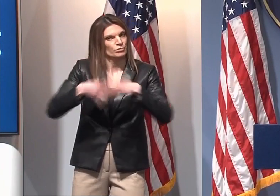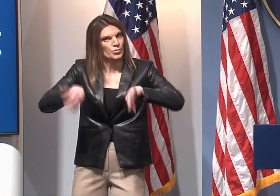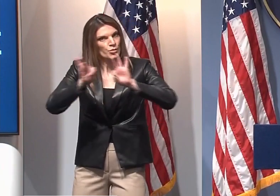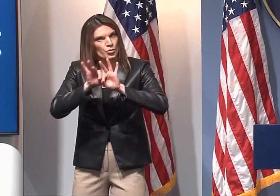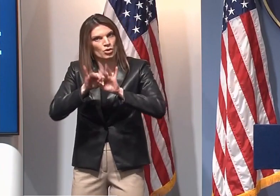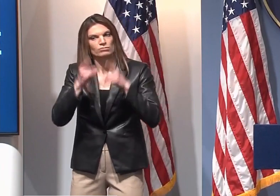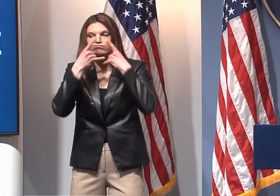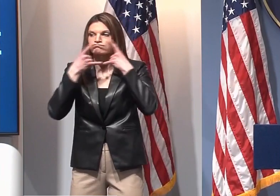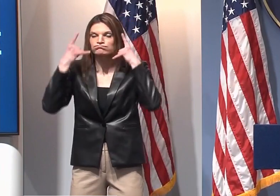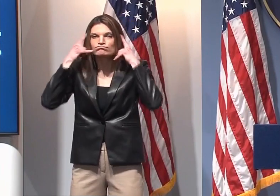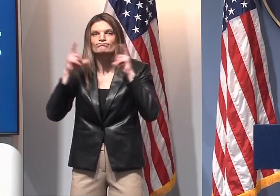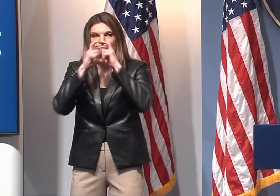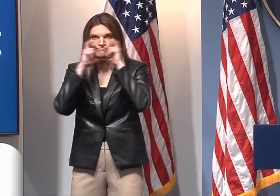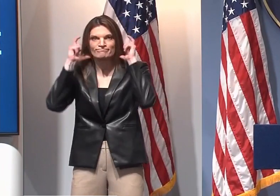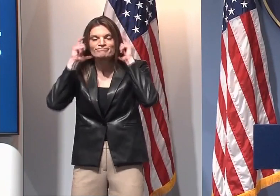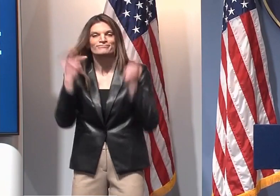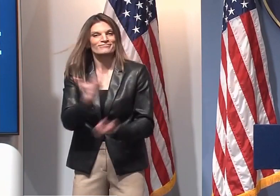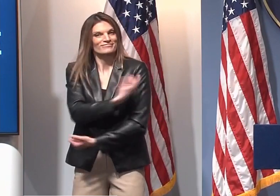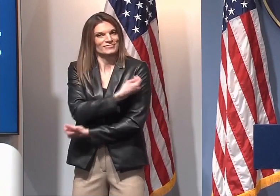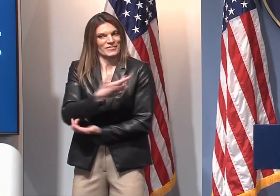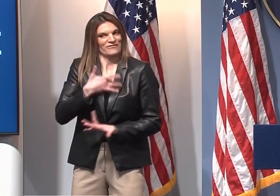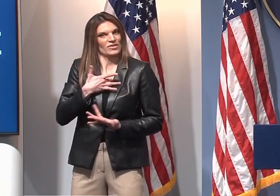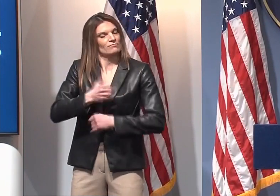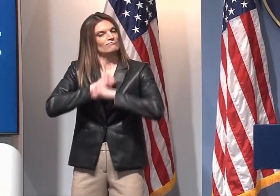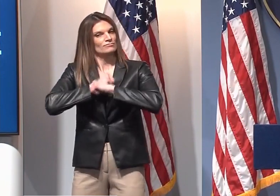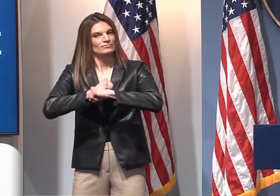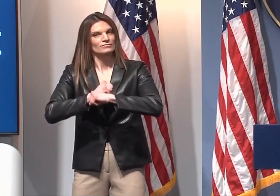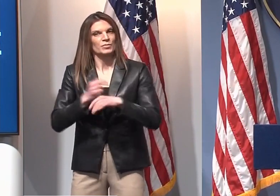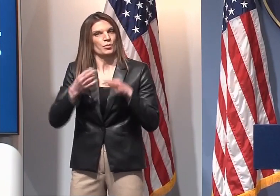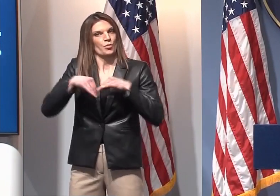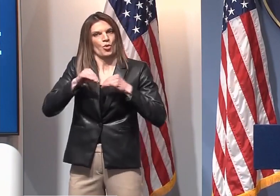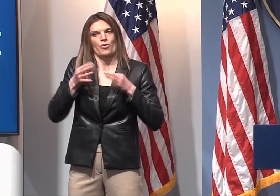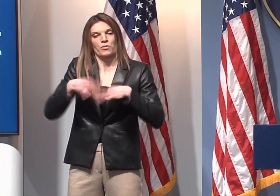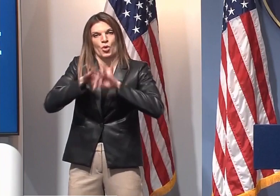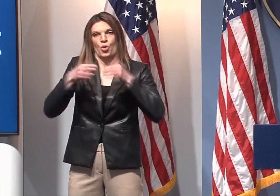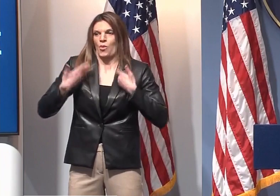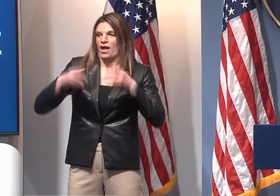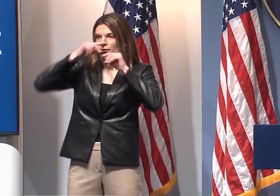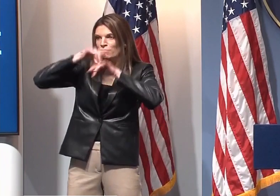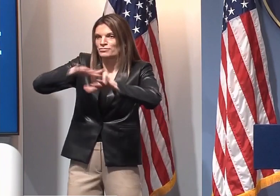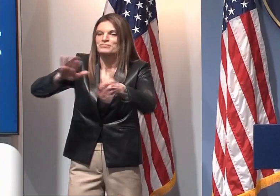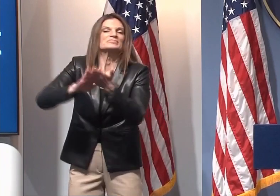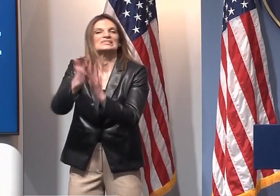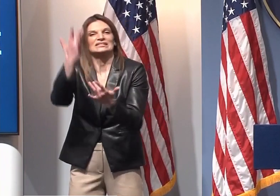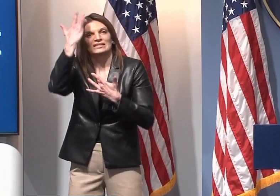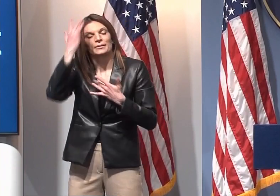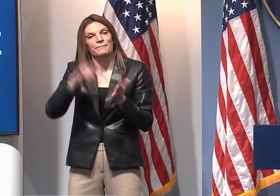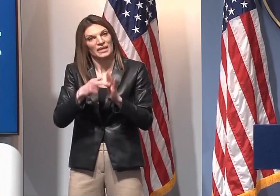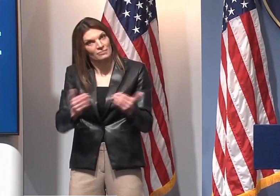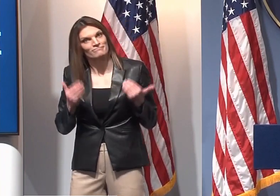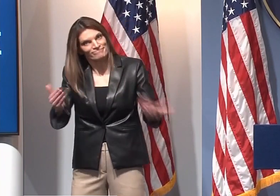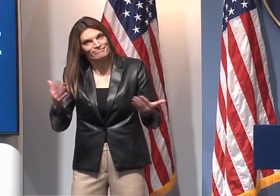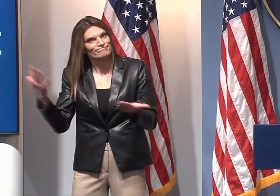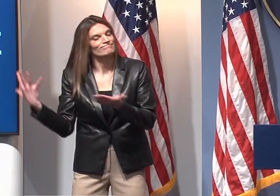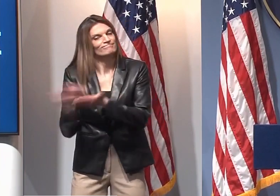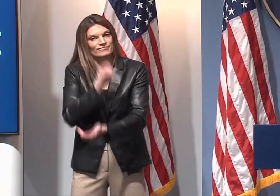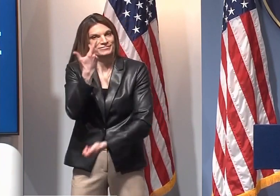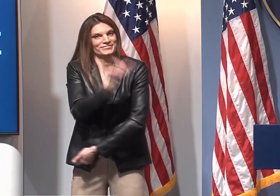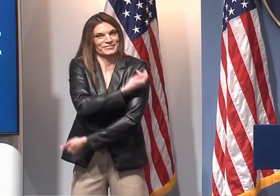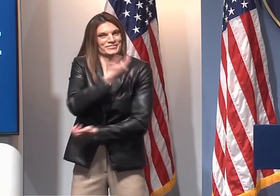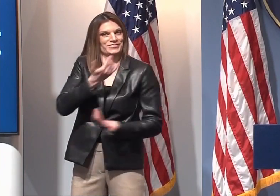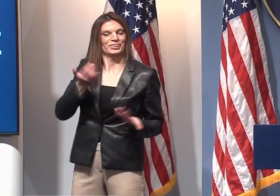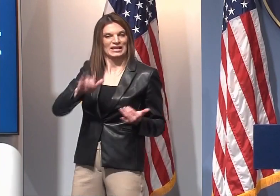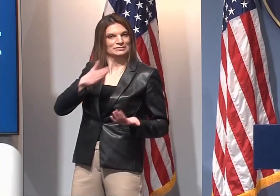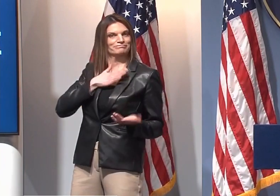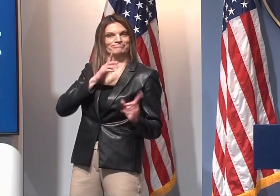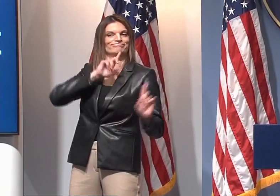it with confidence that we're going to be safe and we're not going to expose anyone else to COVID. So go get your vaccine is my strongest